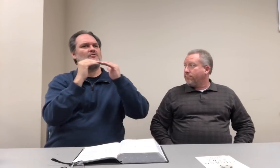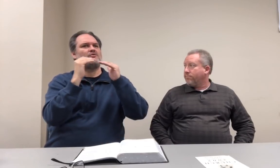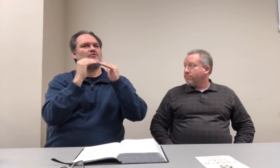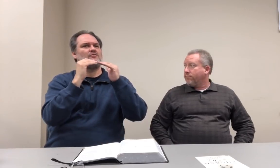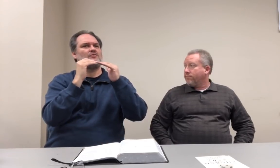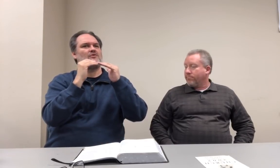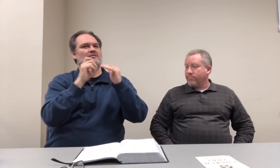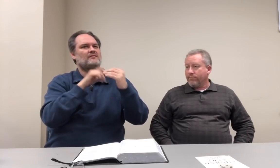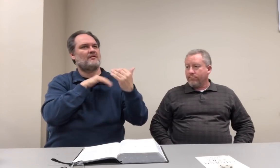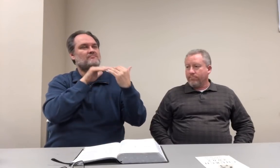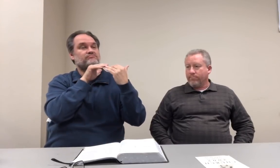About this